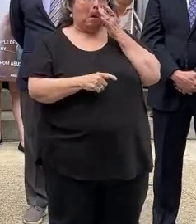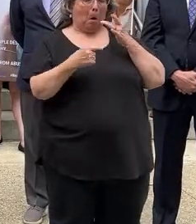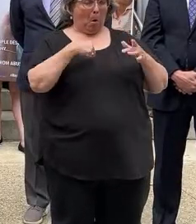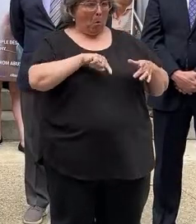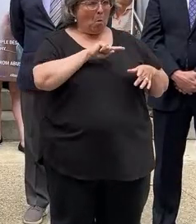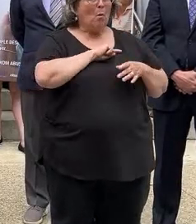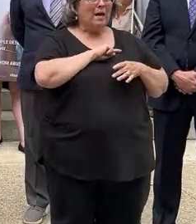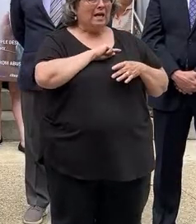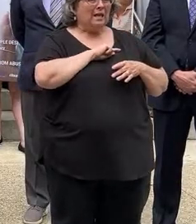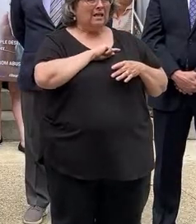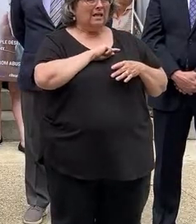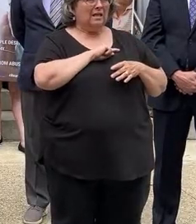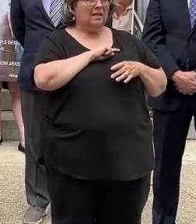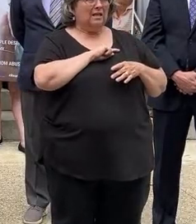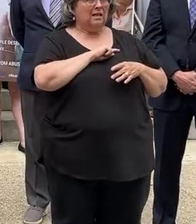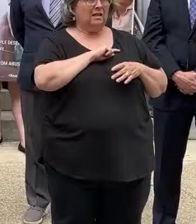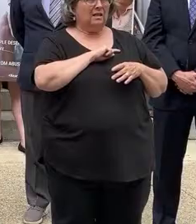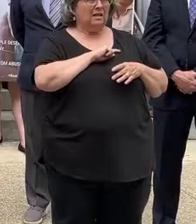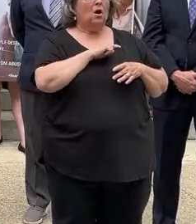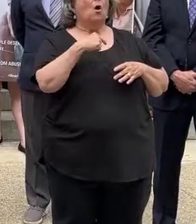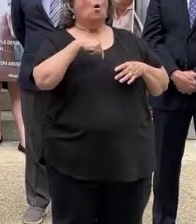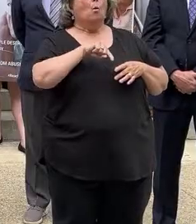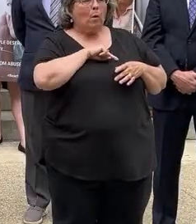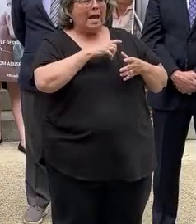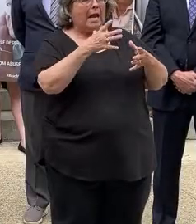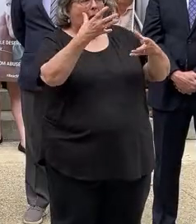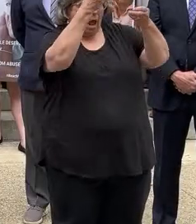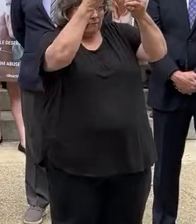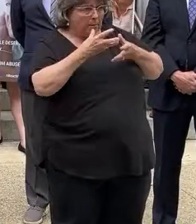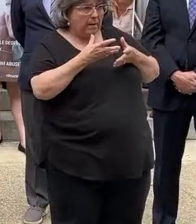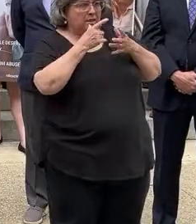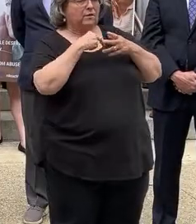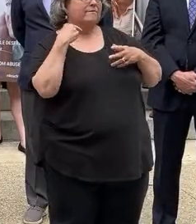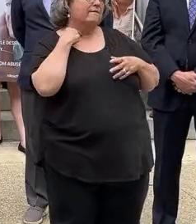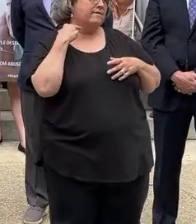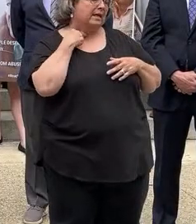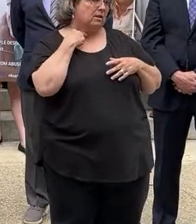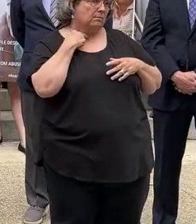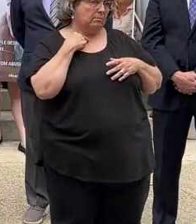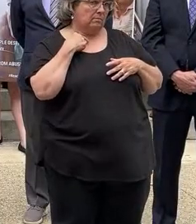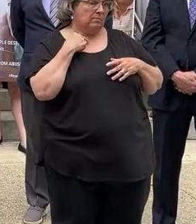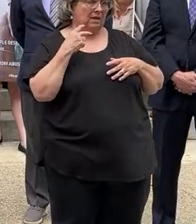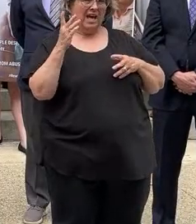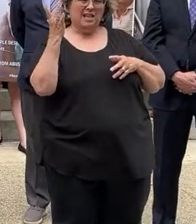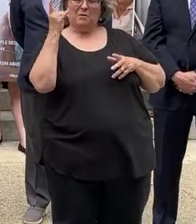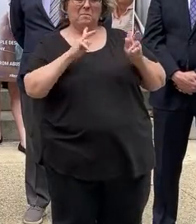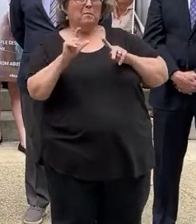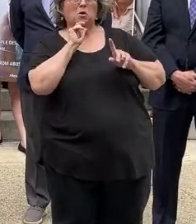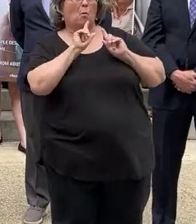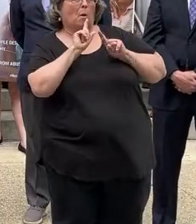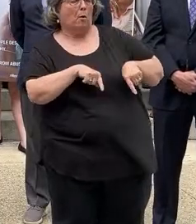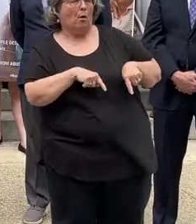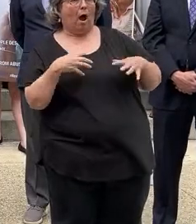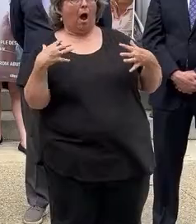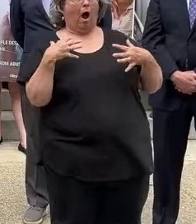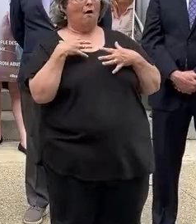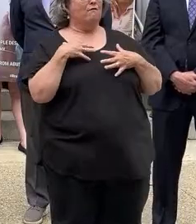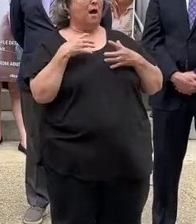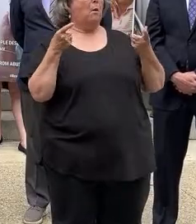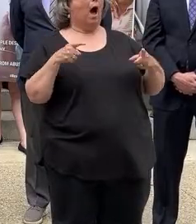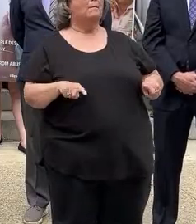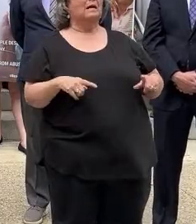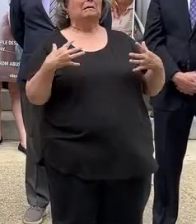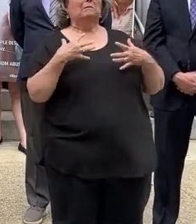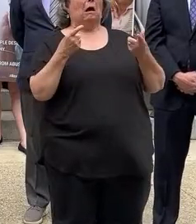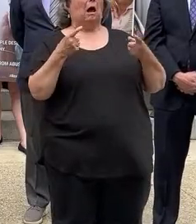we take our cue from the victim. And I think that is a reason that a lot of people don't report abuse, is because they're afraid what's going to